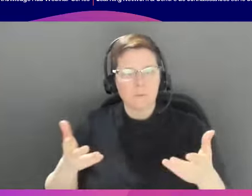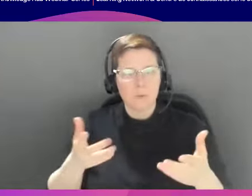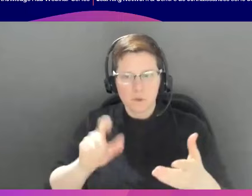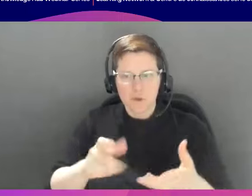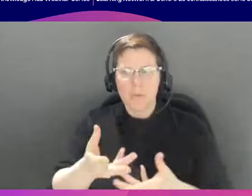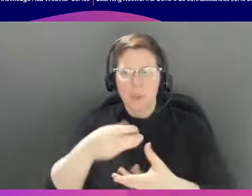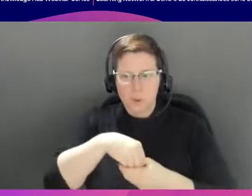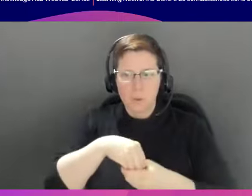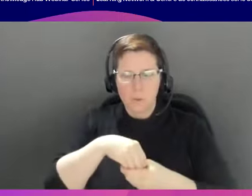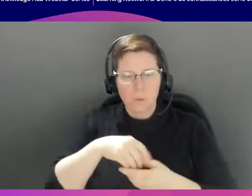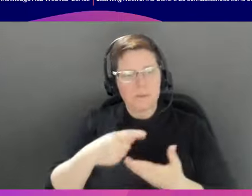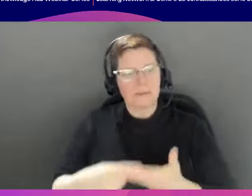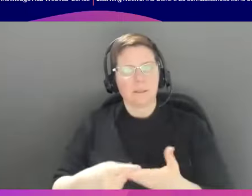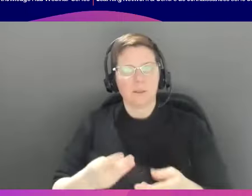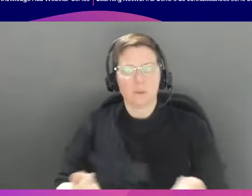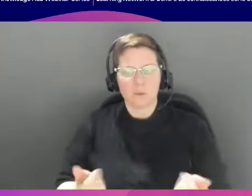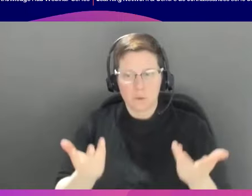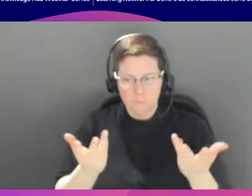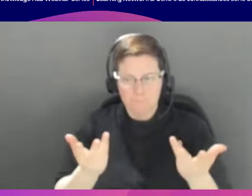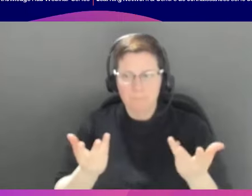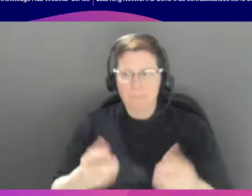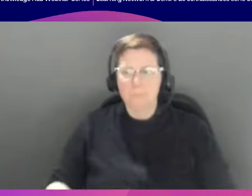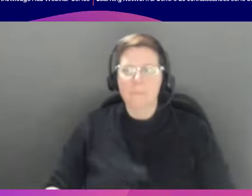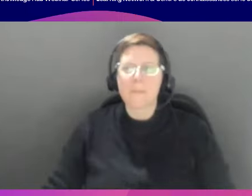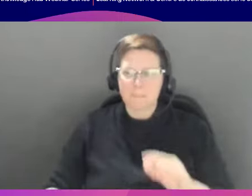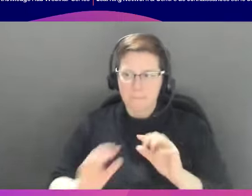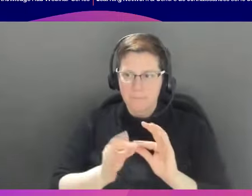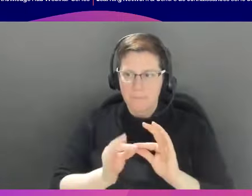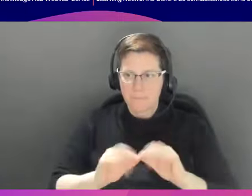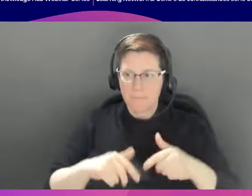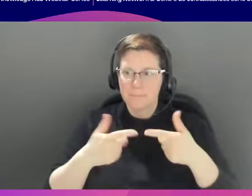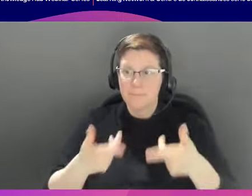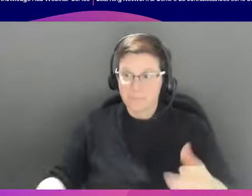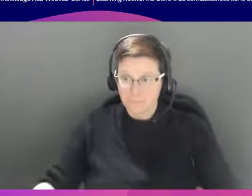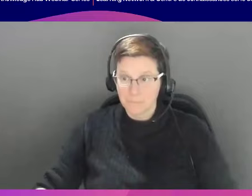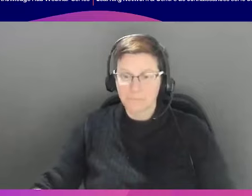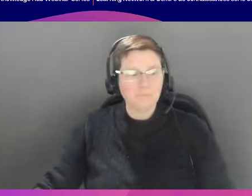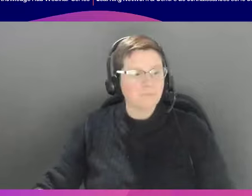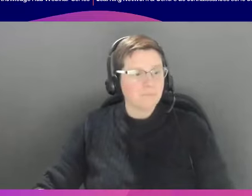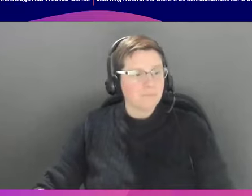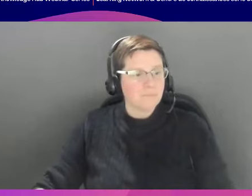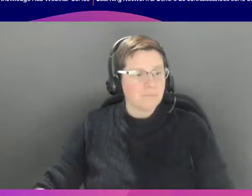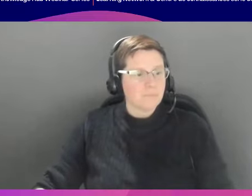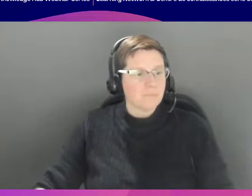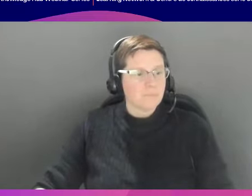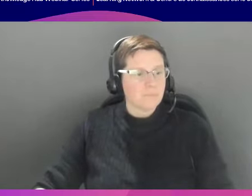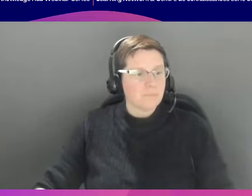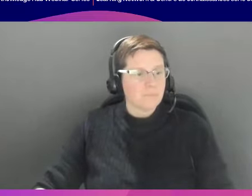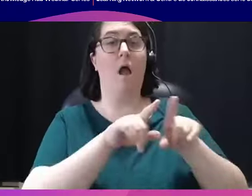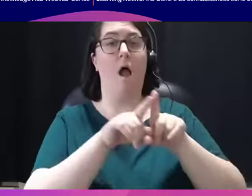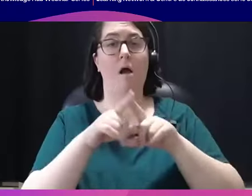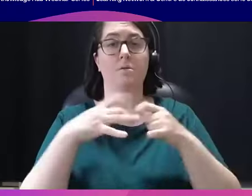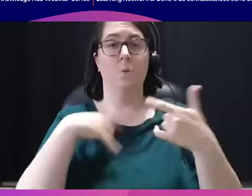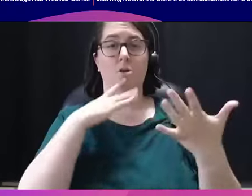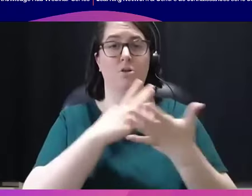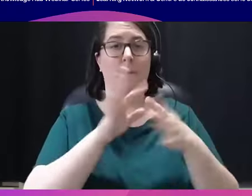gendered violence, and extremism. And while I separate out these actors, I also want to highlight the importance that these stakeholders need to